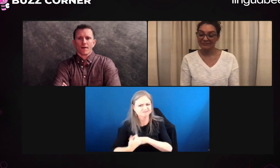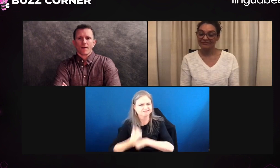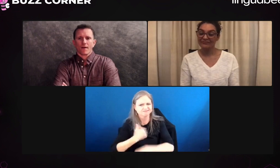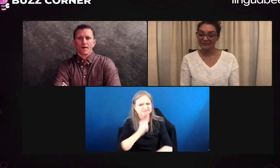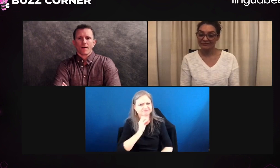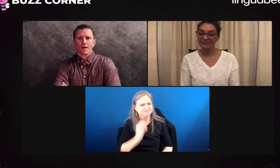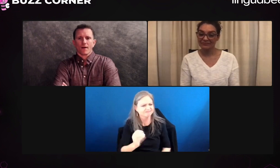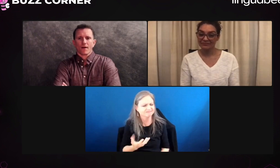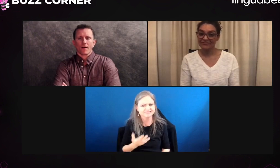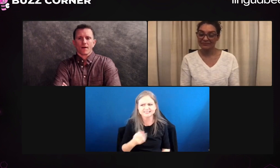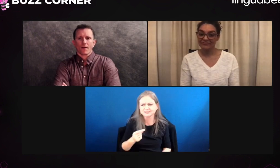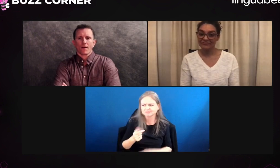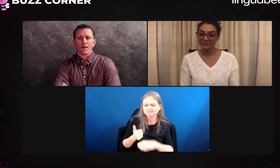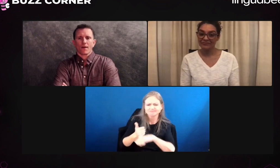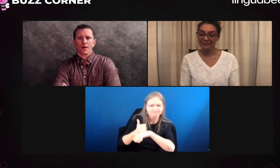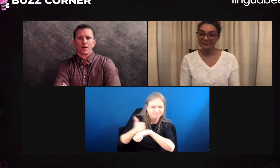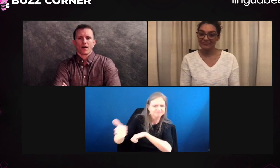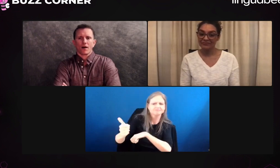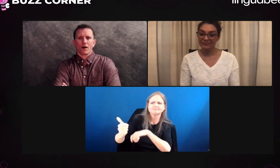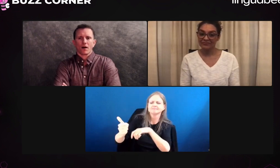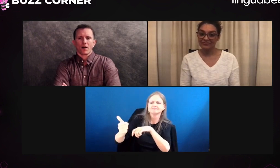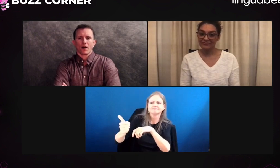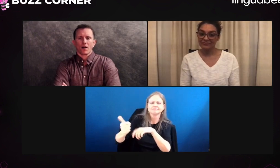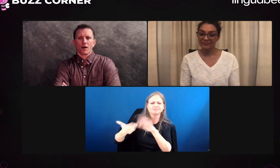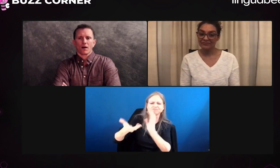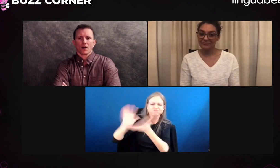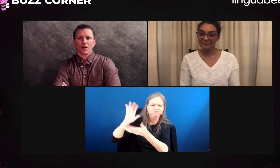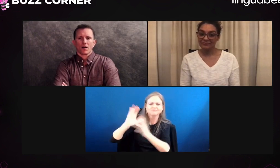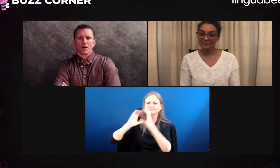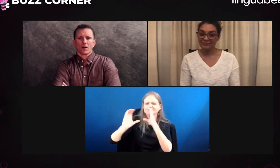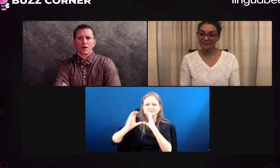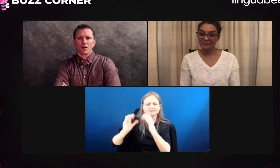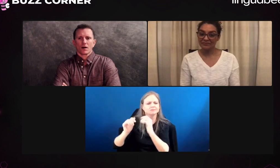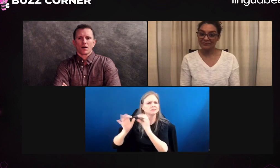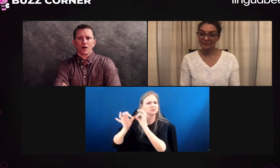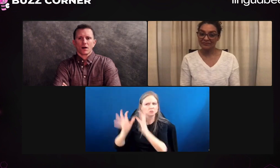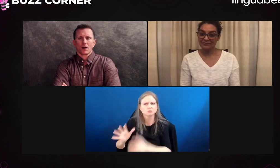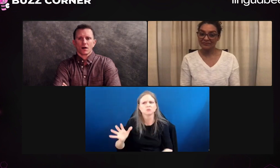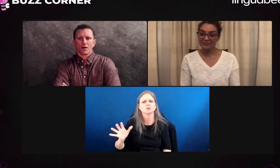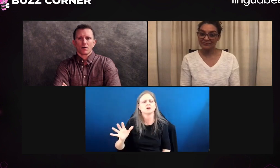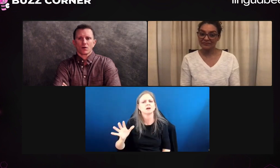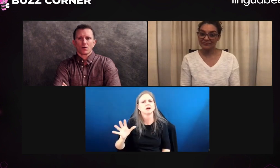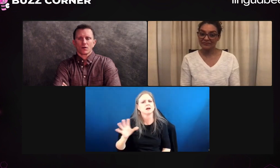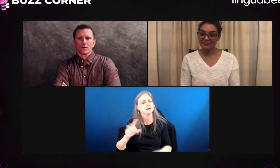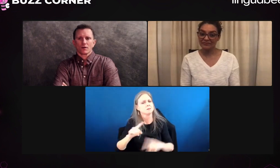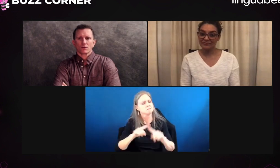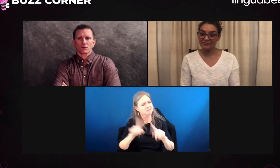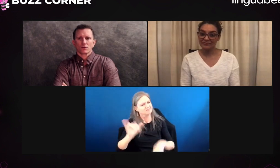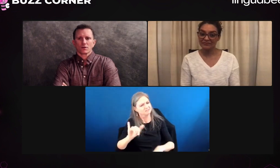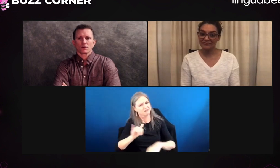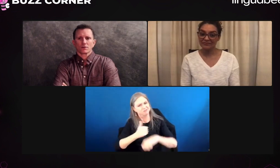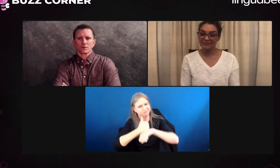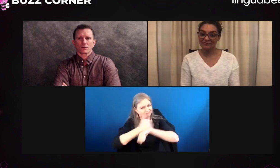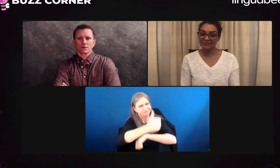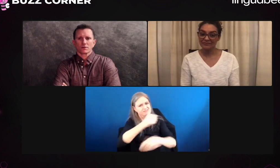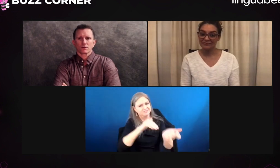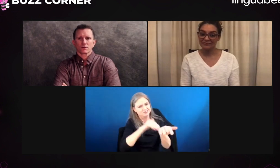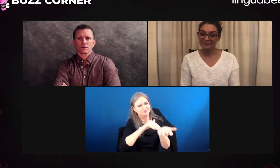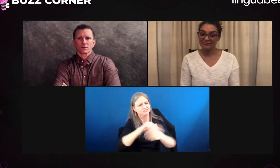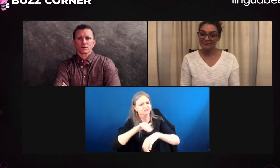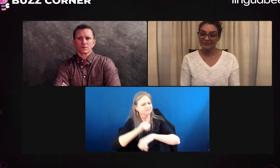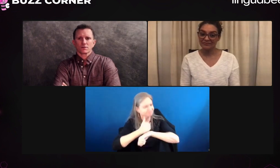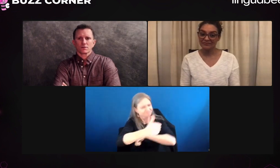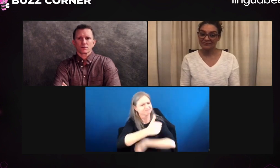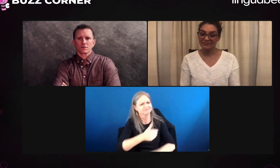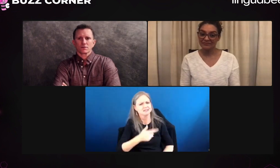But it is not the patient's fault. It should not be about blaming the patient. They should be looking at the